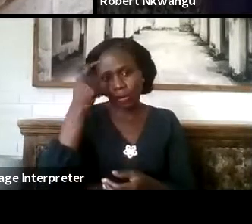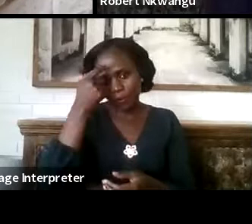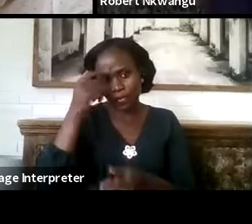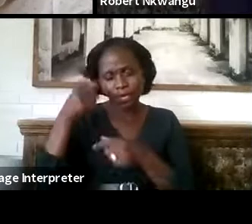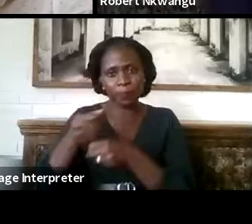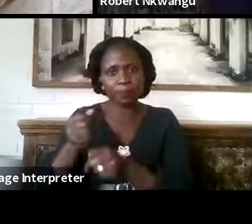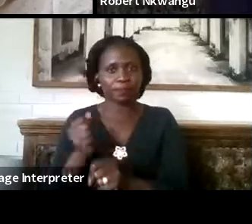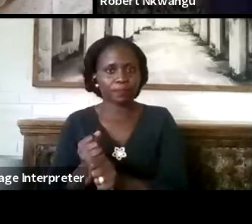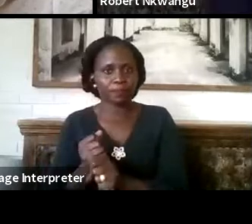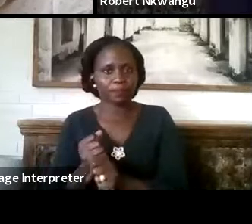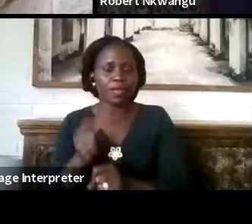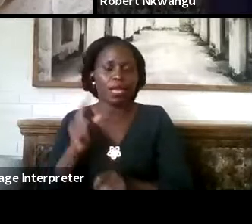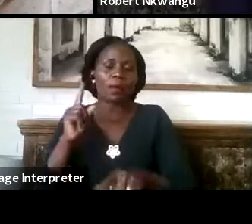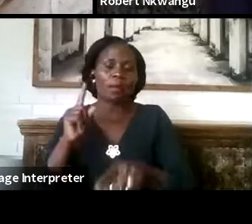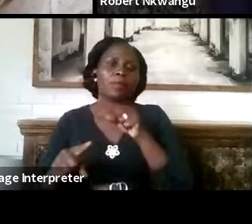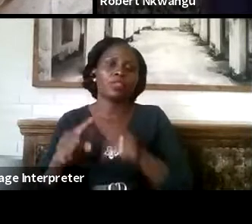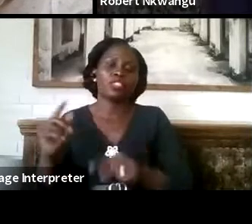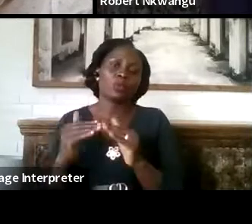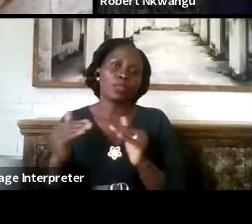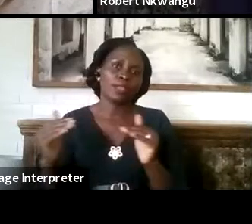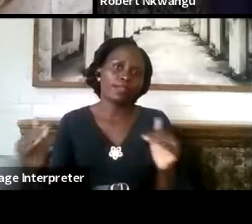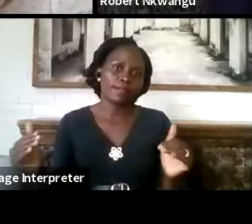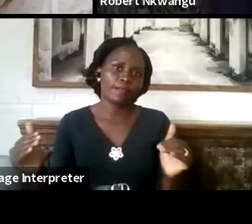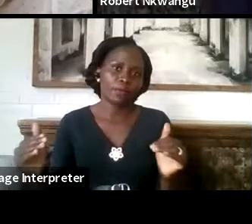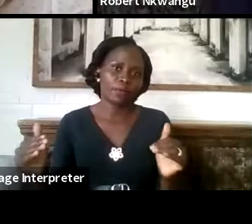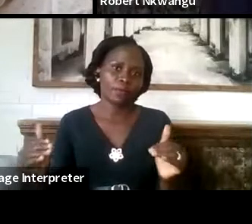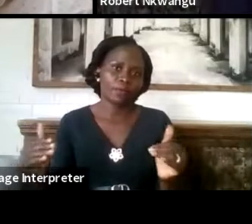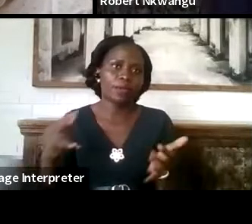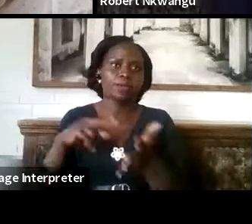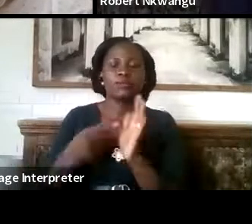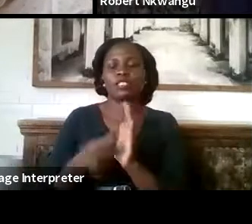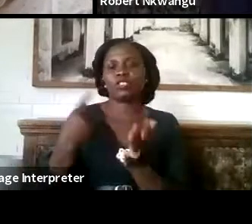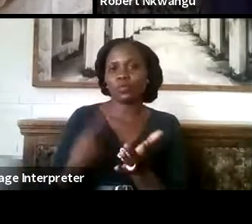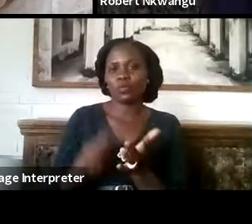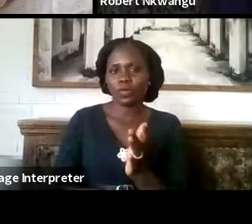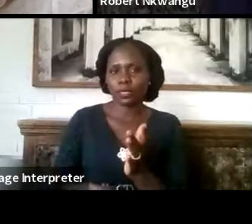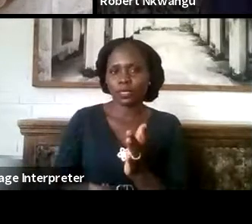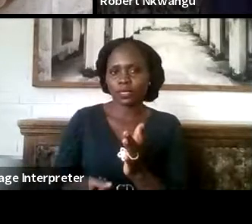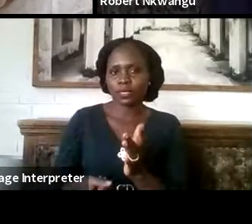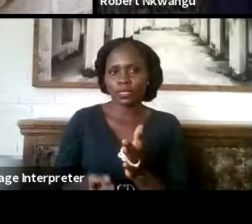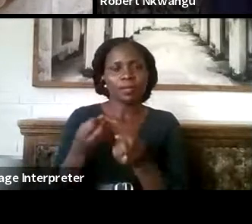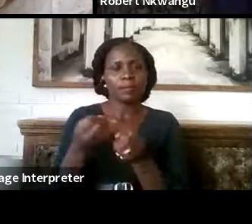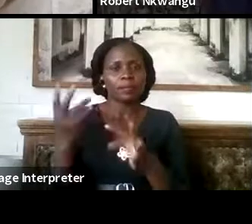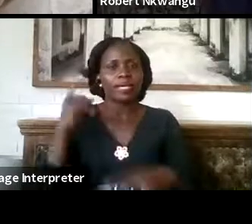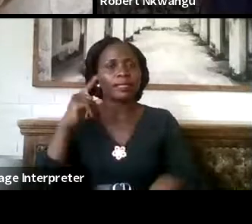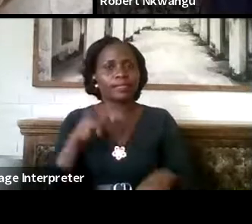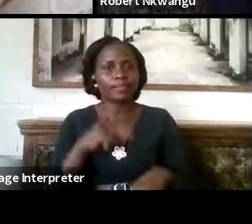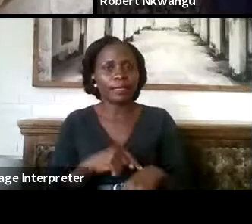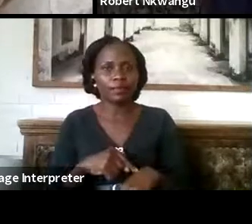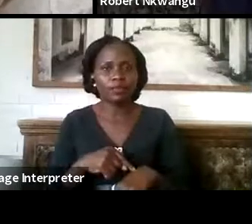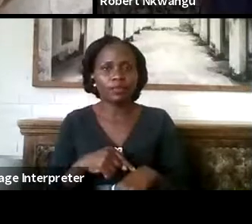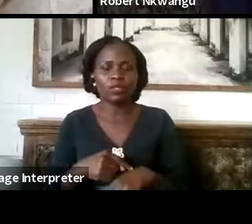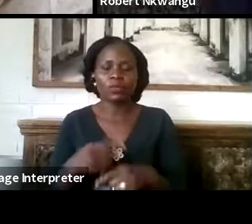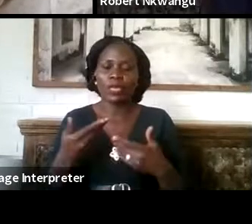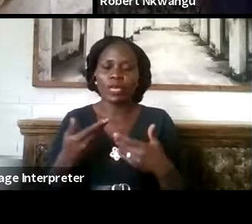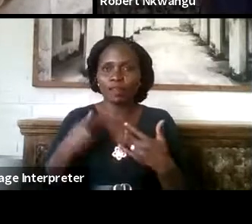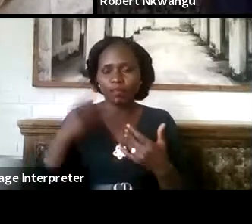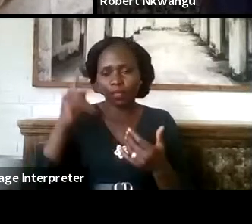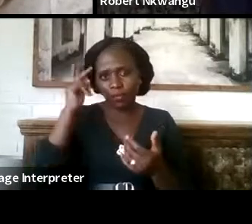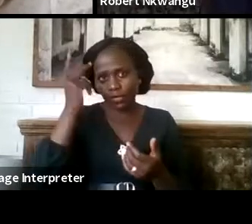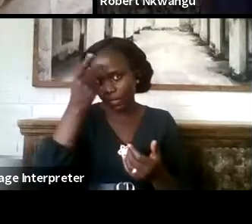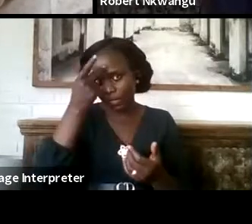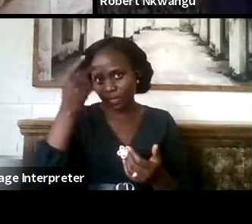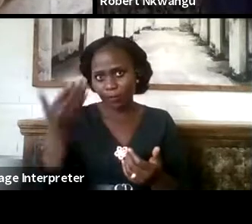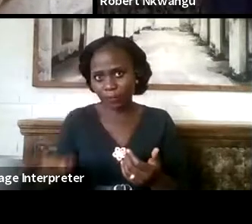level. So most of the times they take policies, but on the ground, you